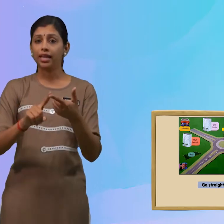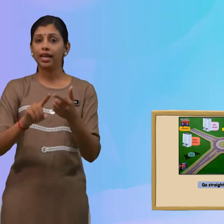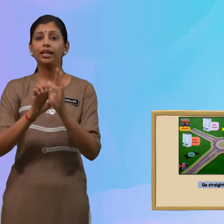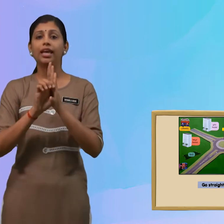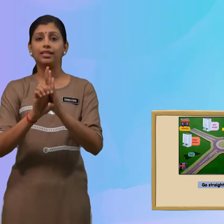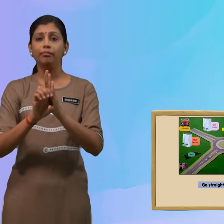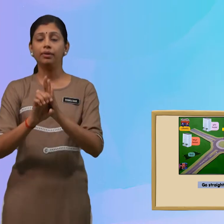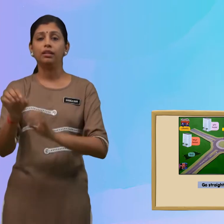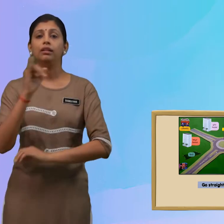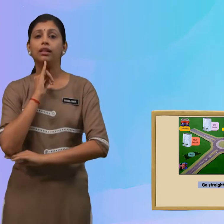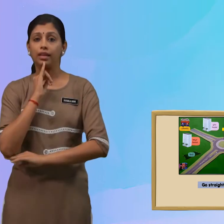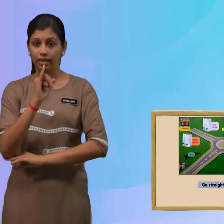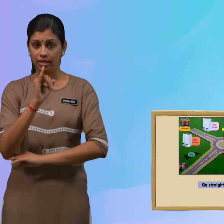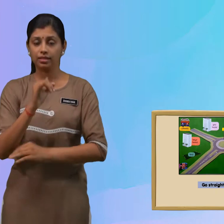Second example is